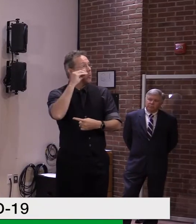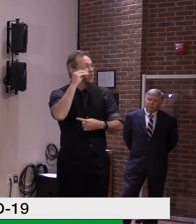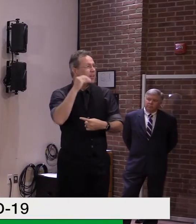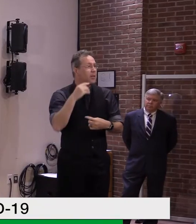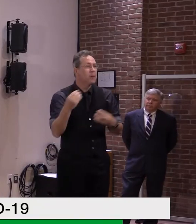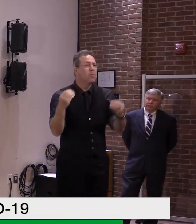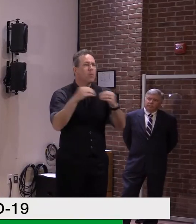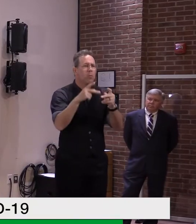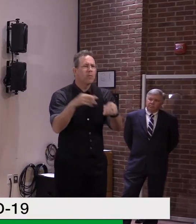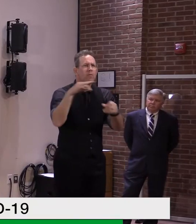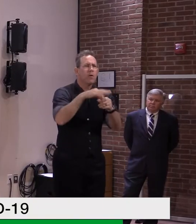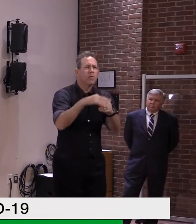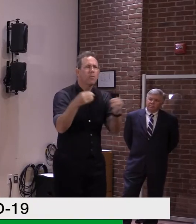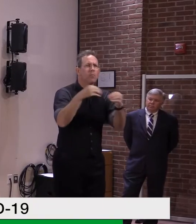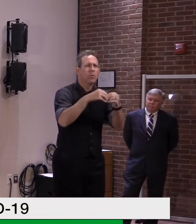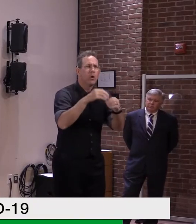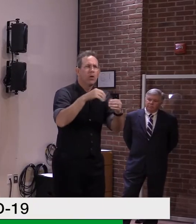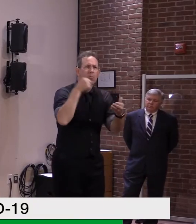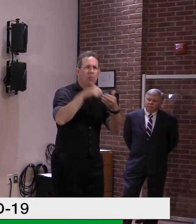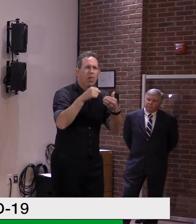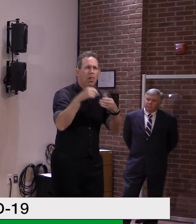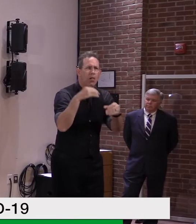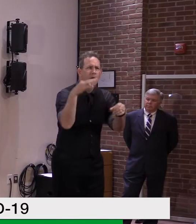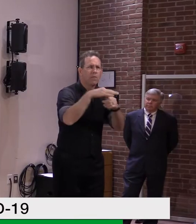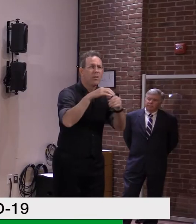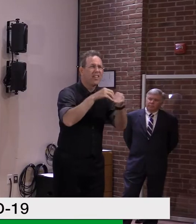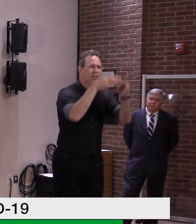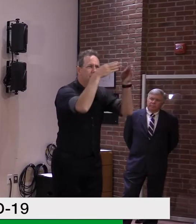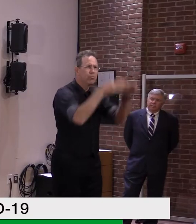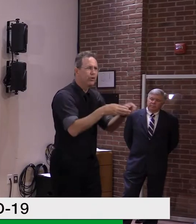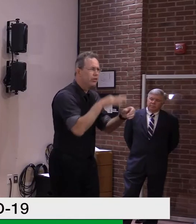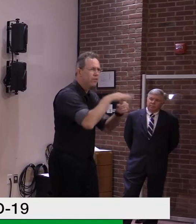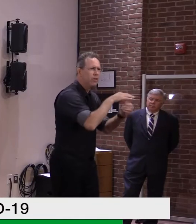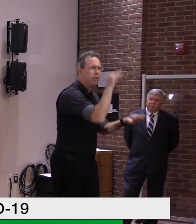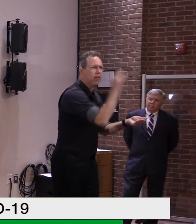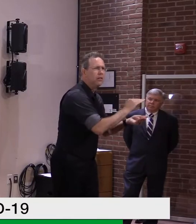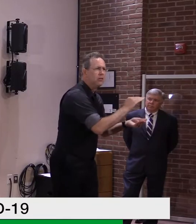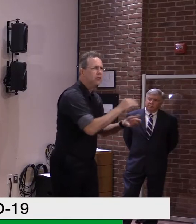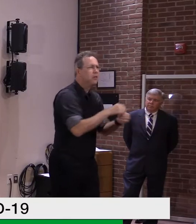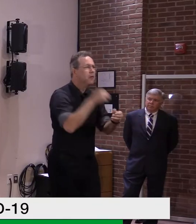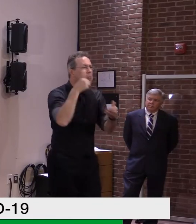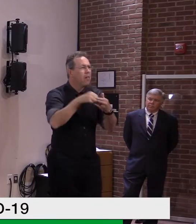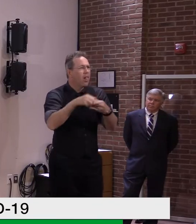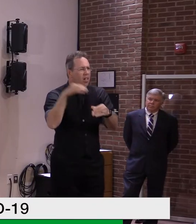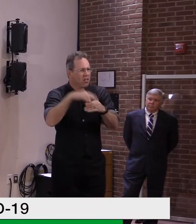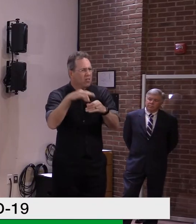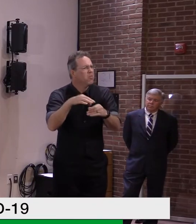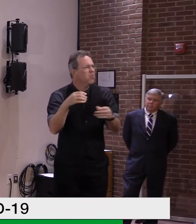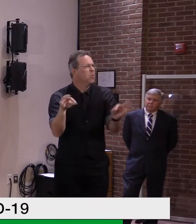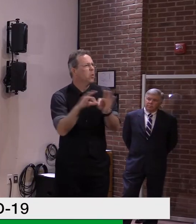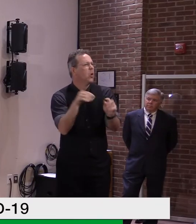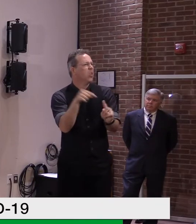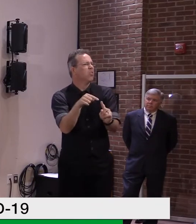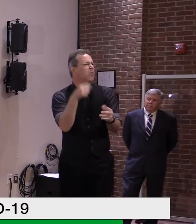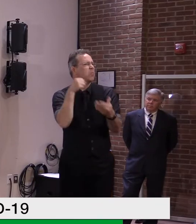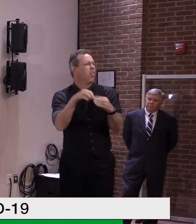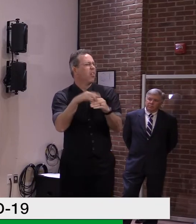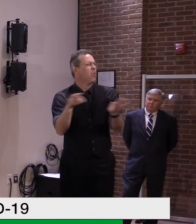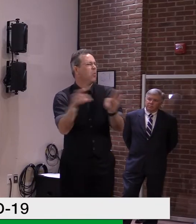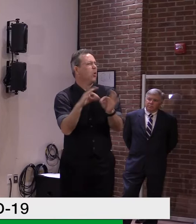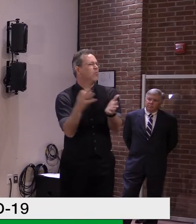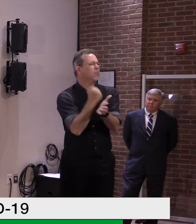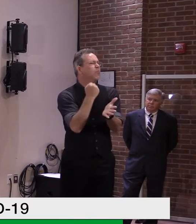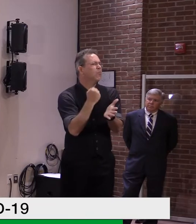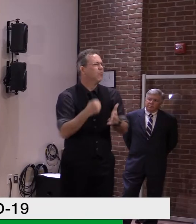vote and offering their voice in that respect is important. And I think we just need to continue to work on this. This